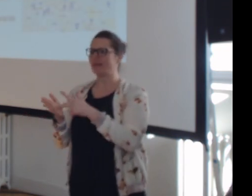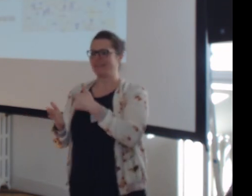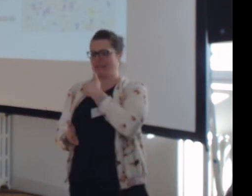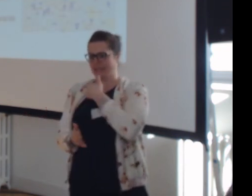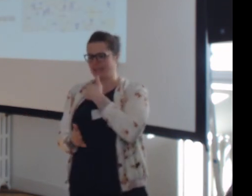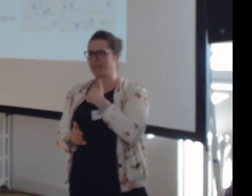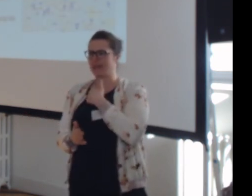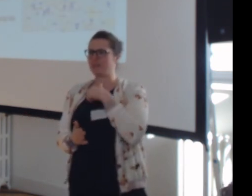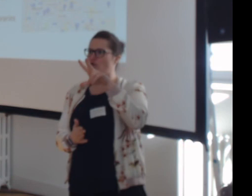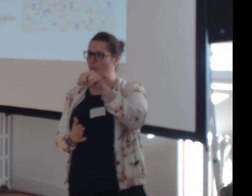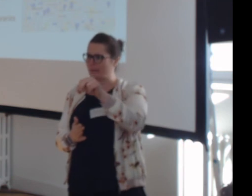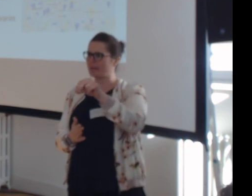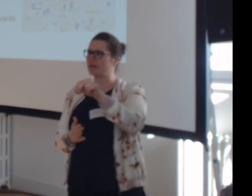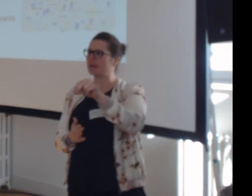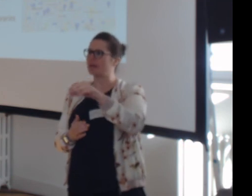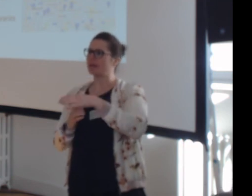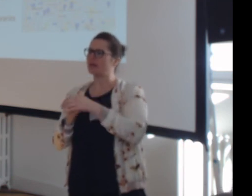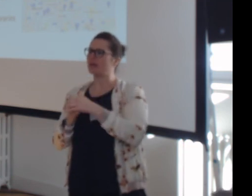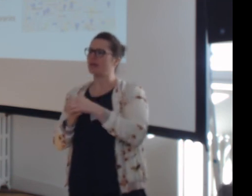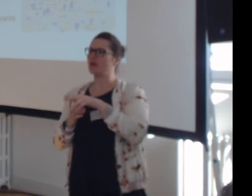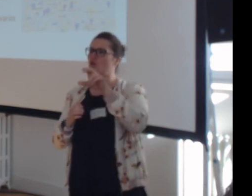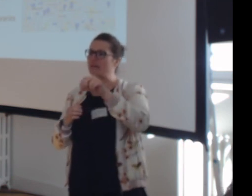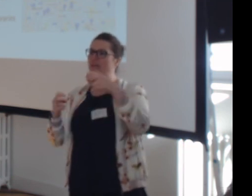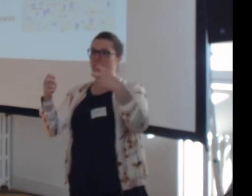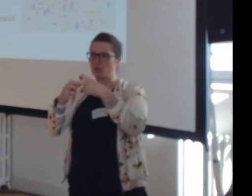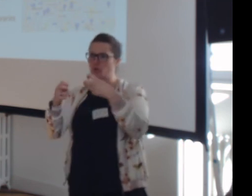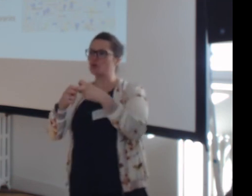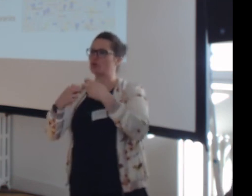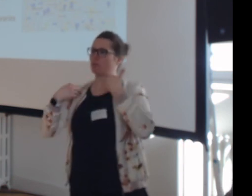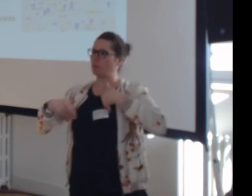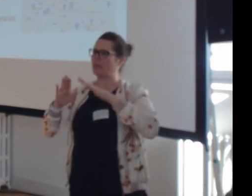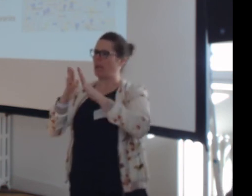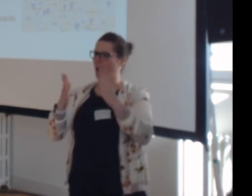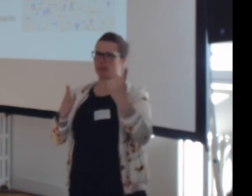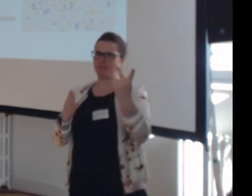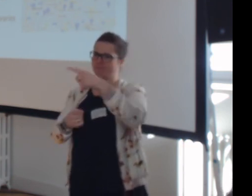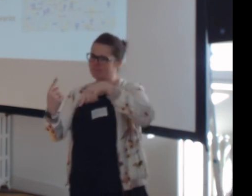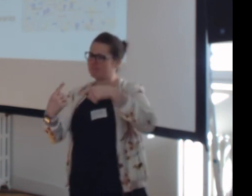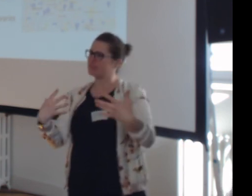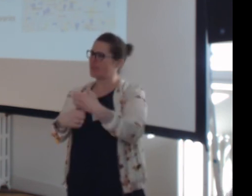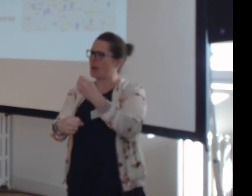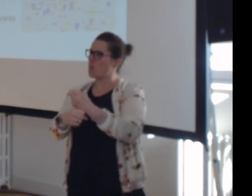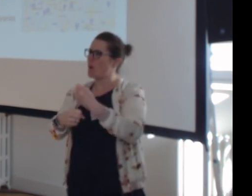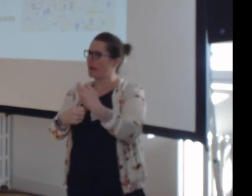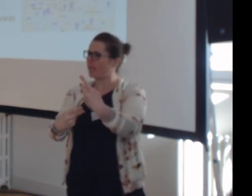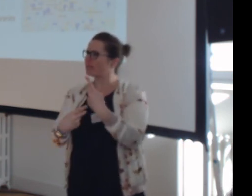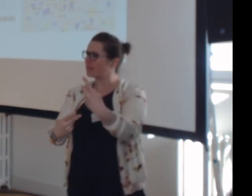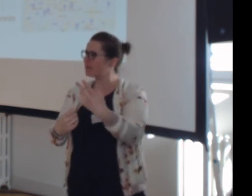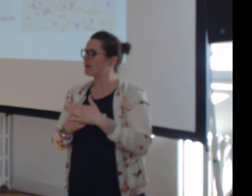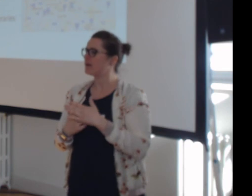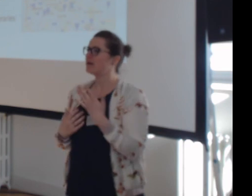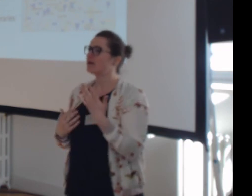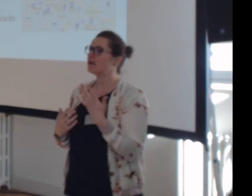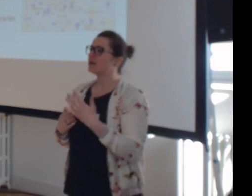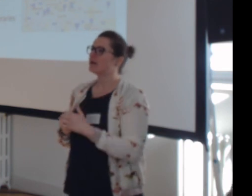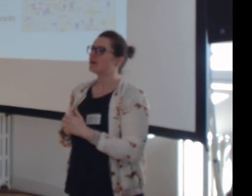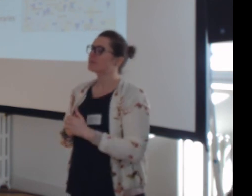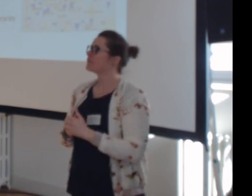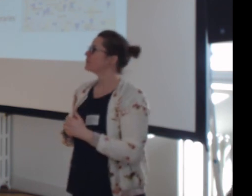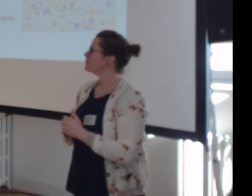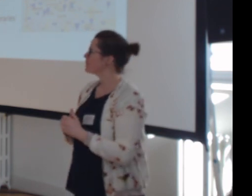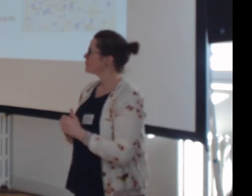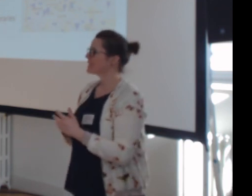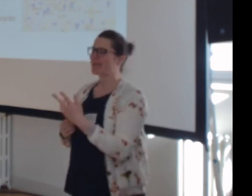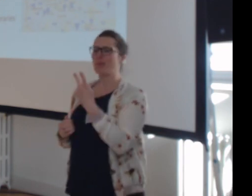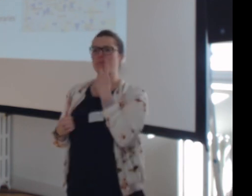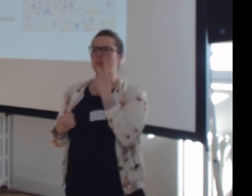with the 20 and 20 public Brussels public libraries. So let's start with that. I try to be the spokesman of